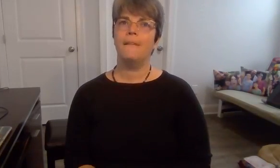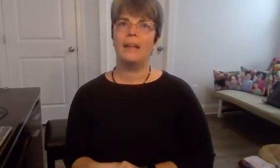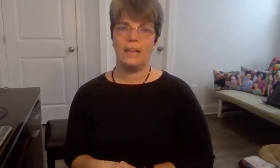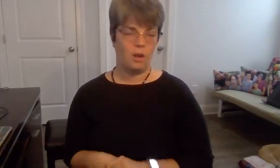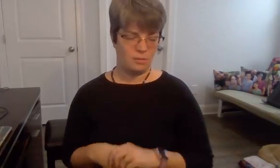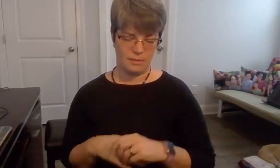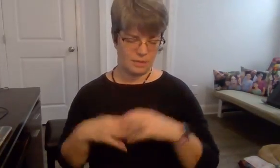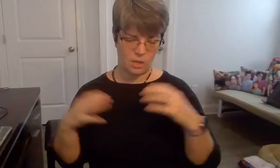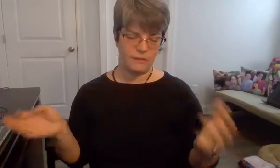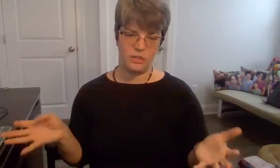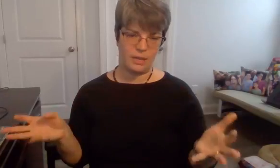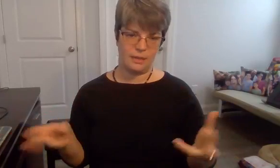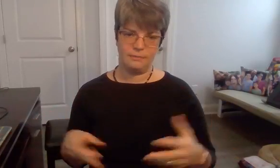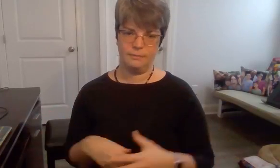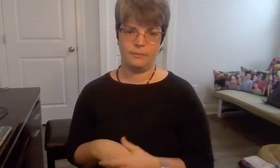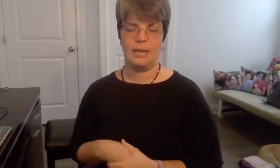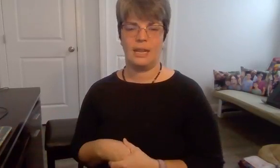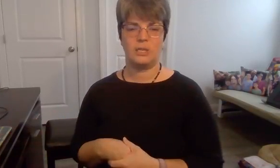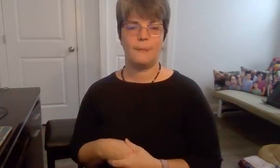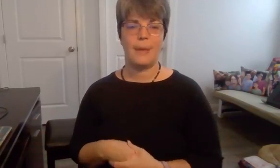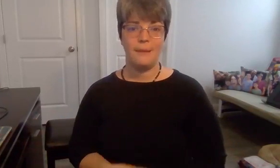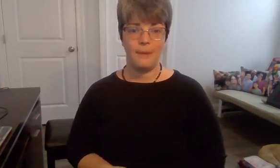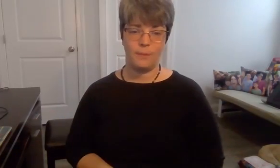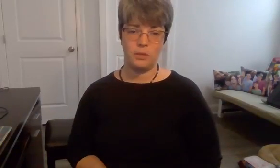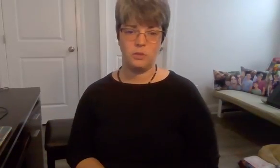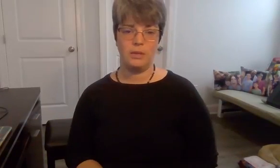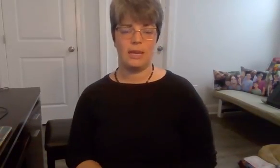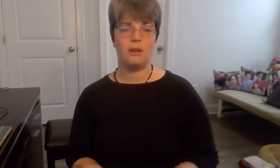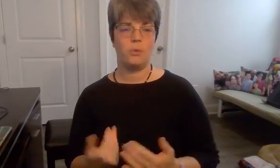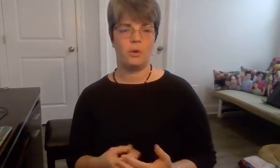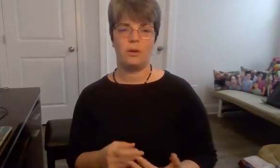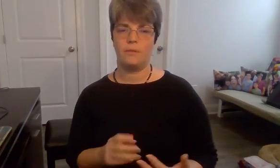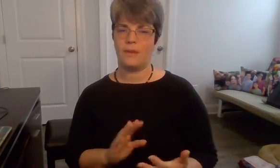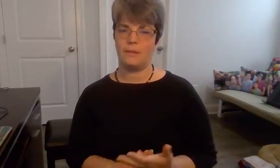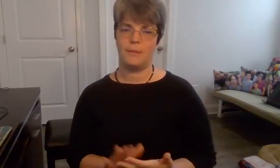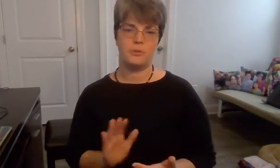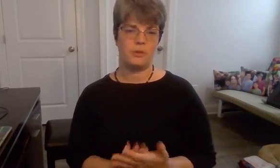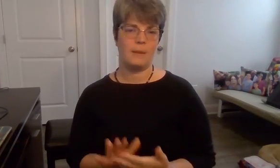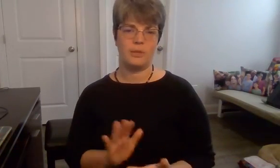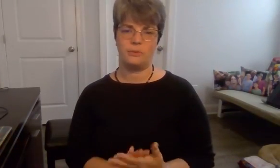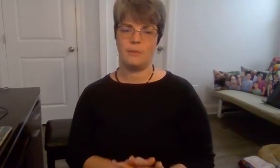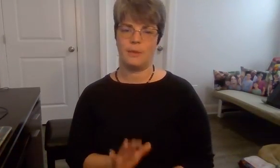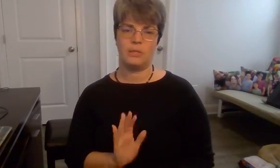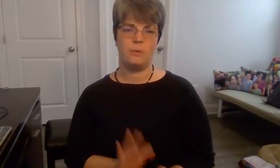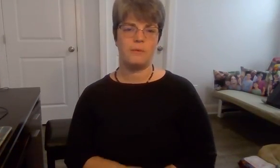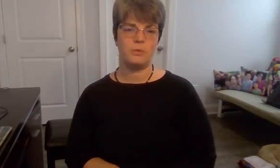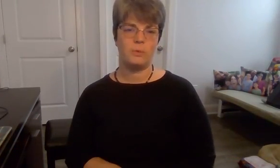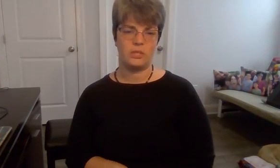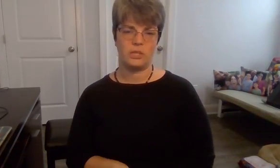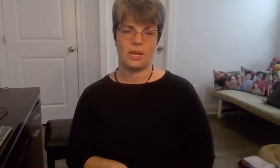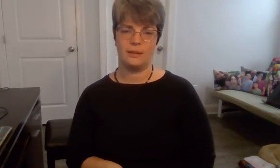again, as often as you can, right? And as many people as you can get on board, family members, grandmas, grandpas, whoever's with a child,